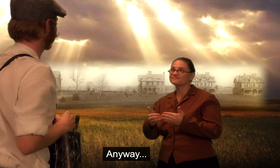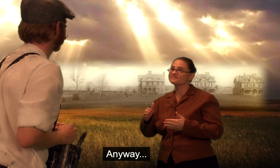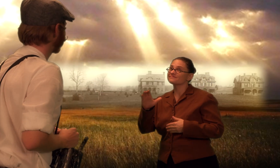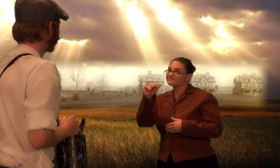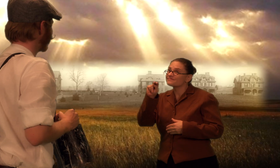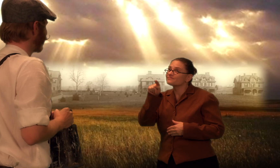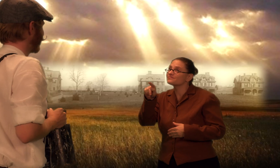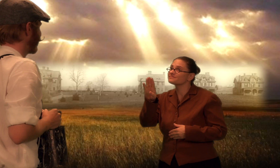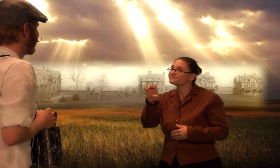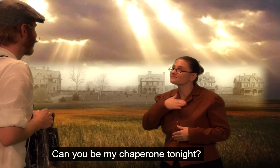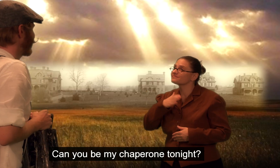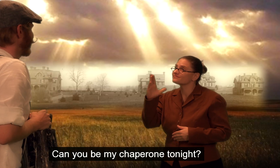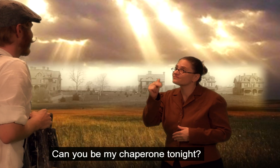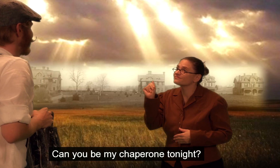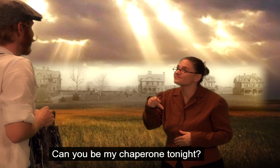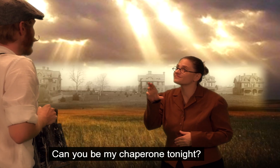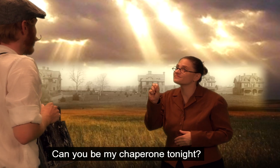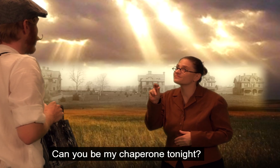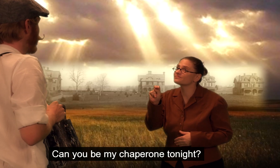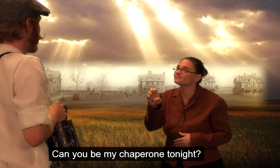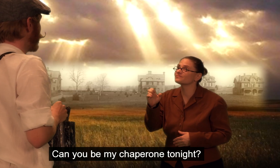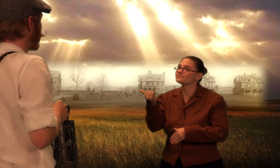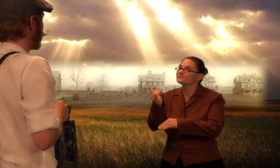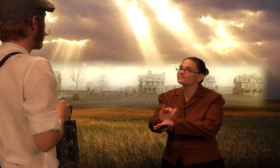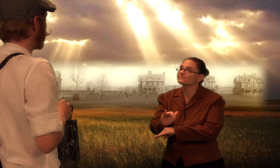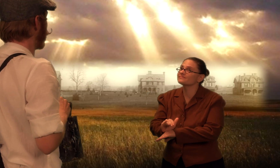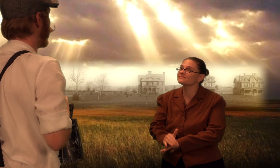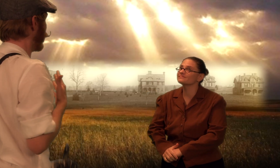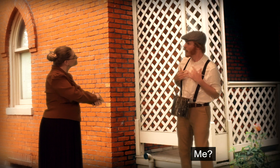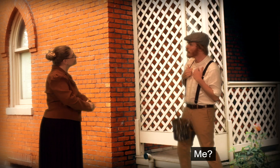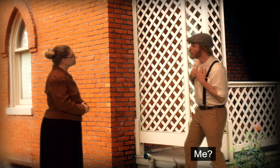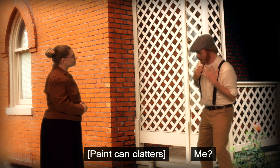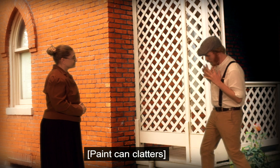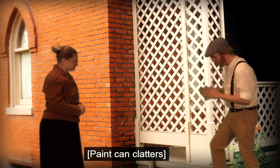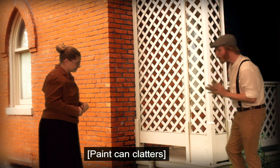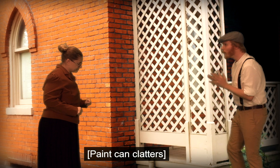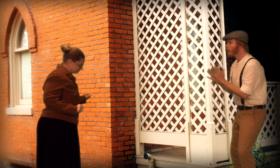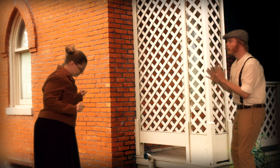Anyway, can you be my chaperone tonight? Me?